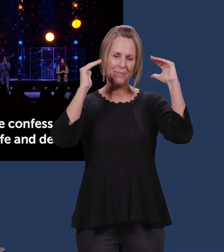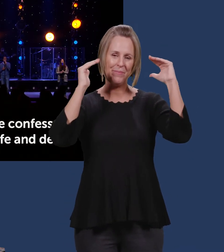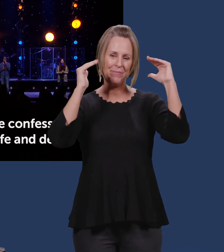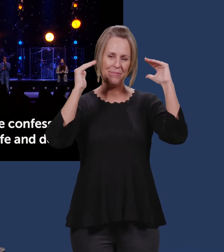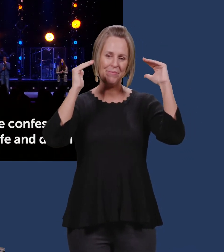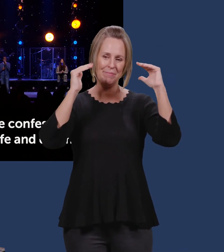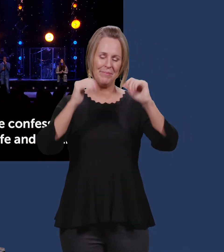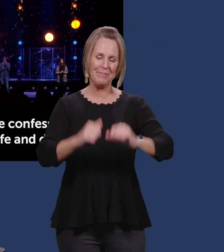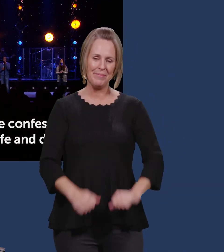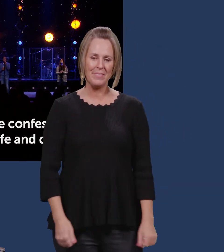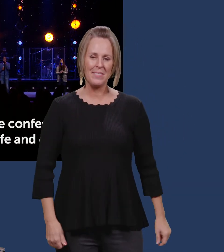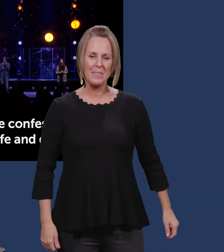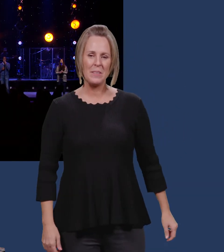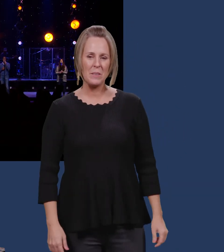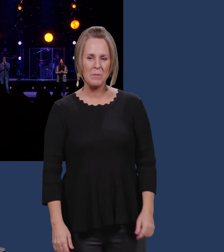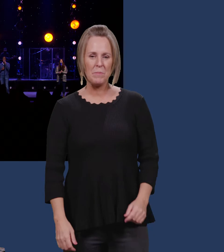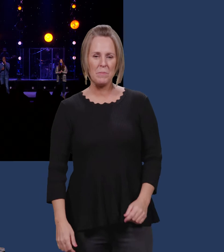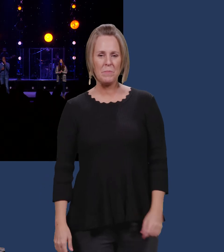and